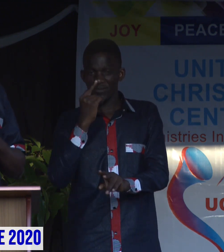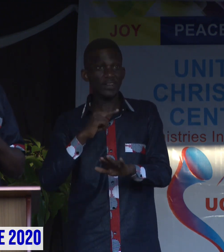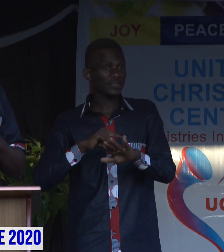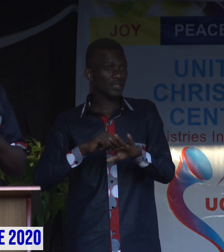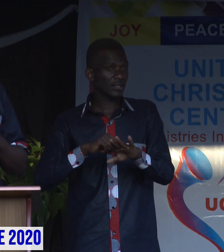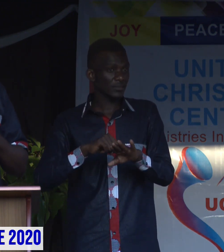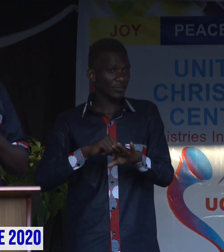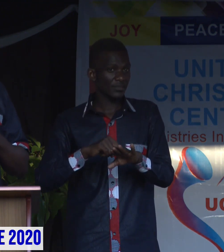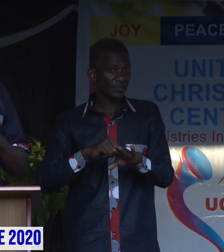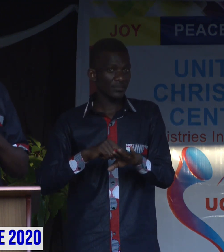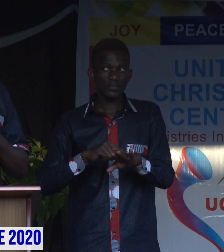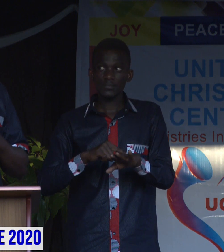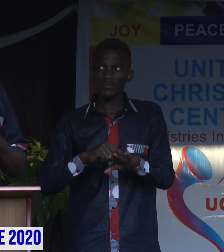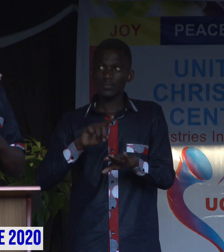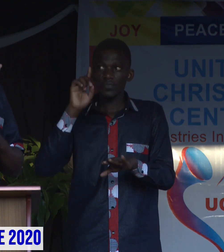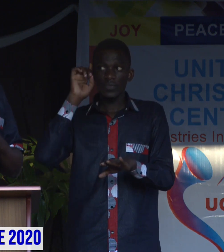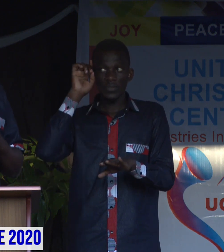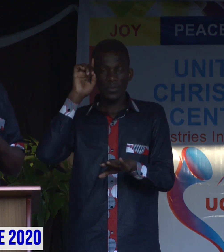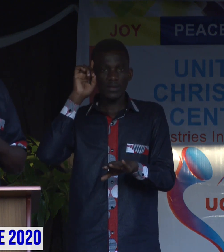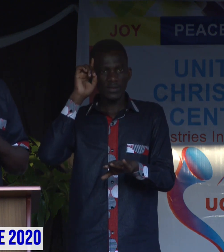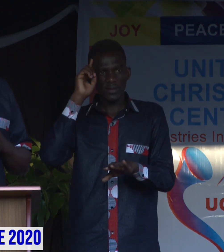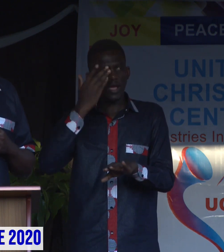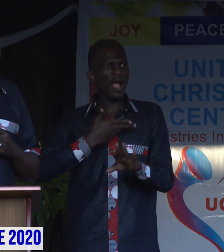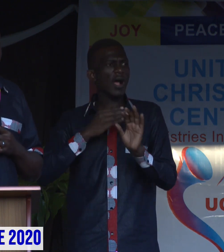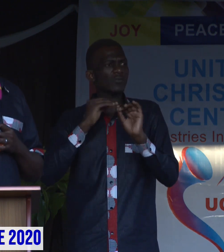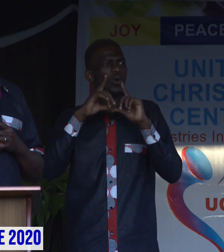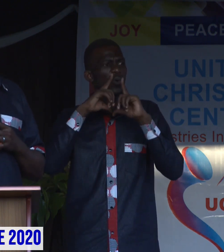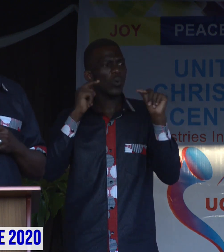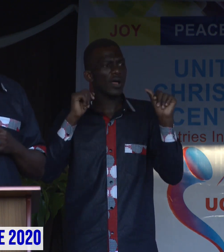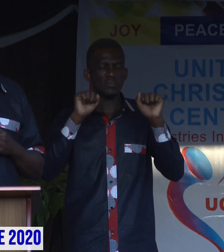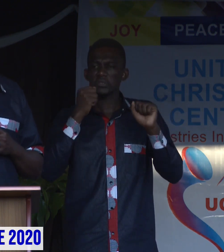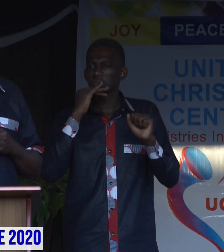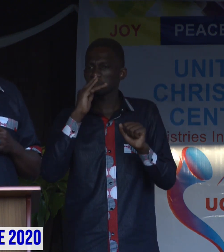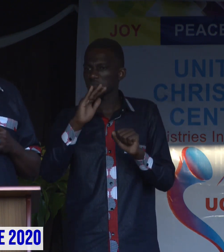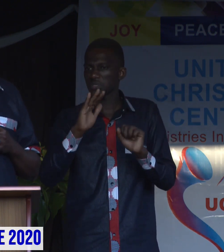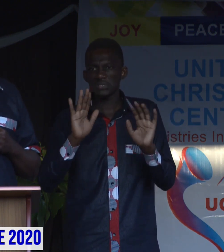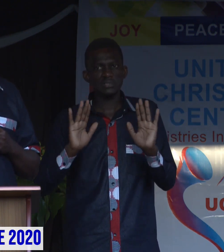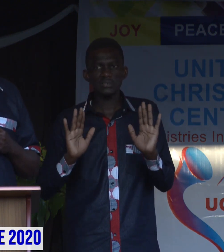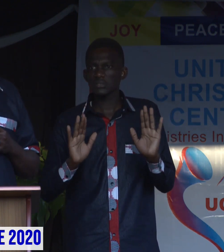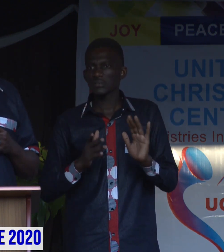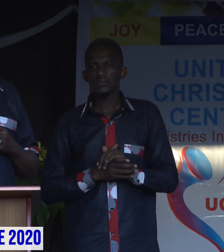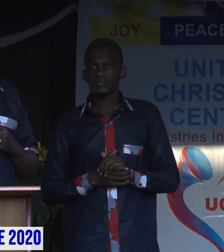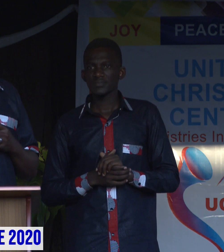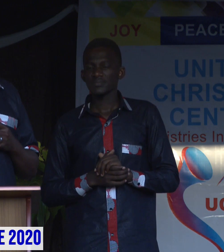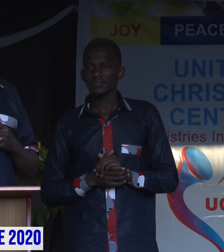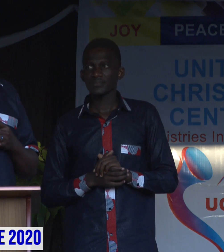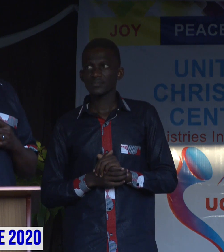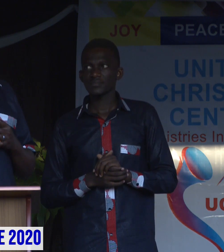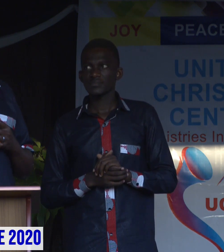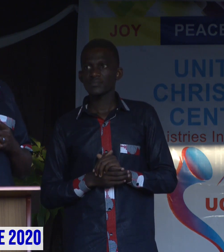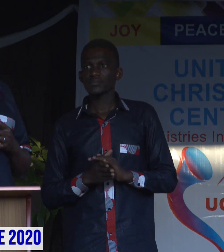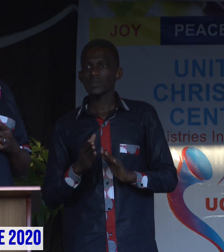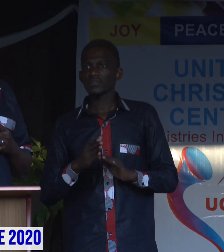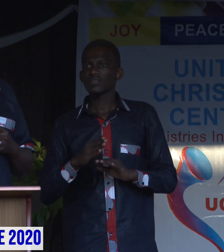omulundi ogusokera ddala, balowooza siva mu kigambo, they think I don't speak any word. Ndi